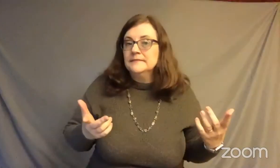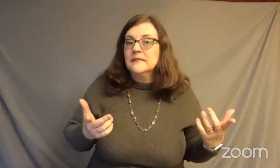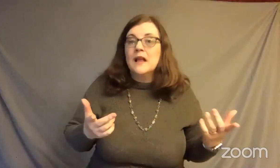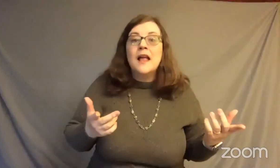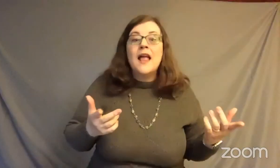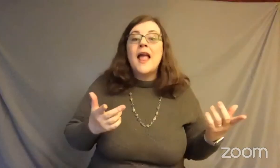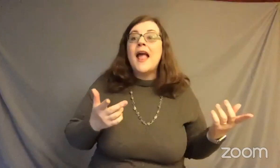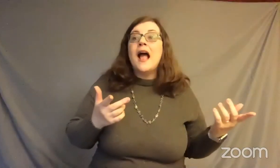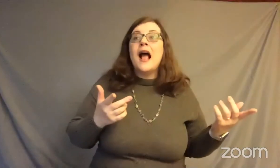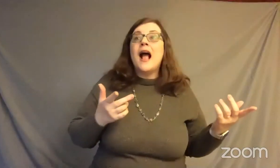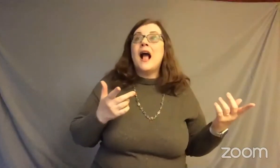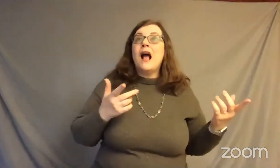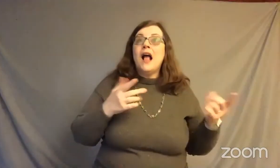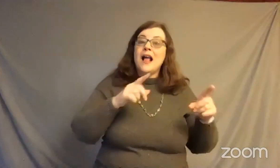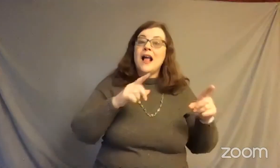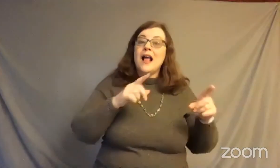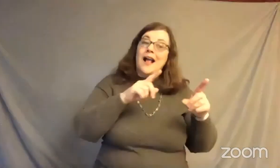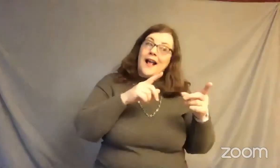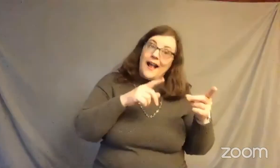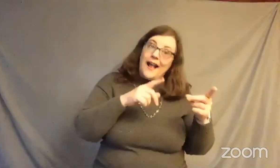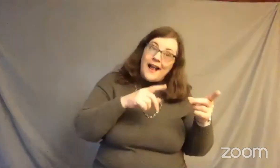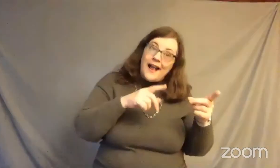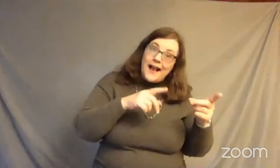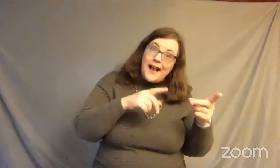in waiting for the assistive technology to happen.